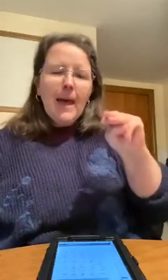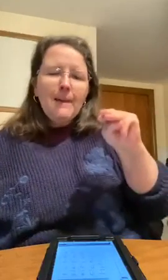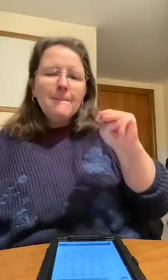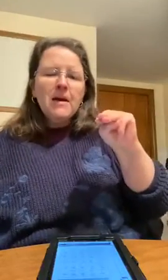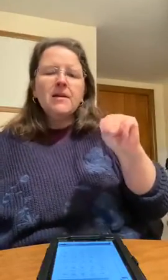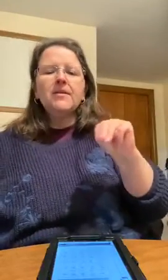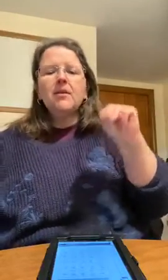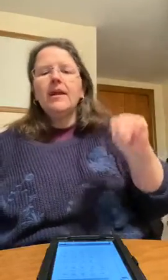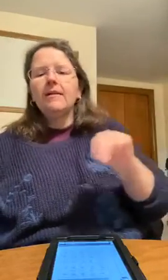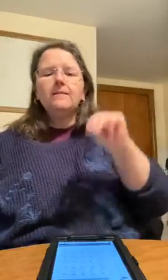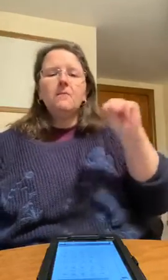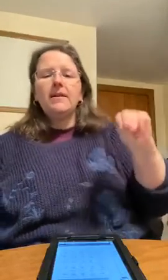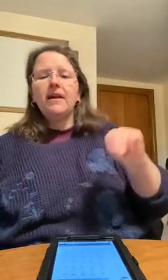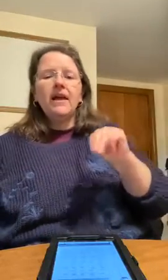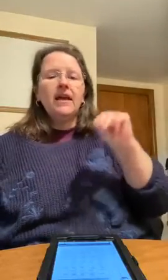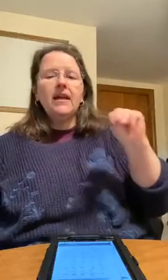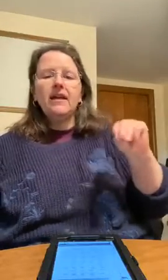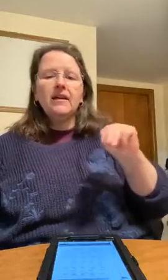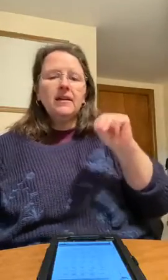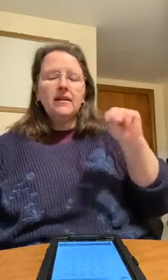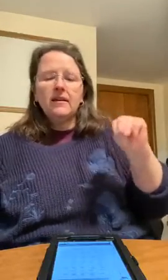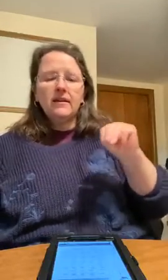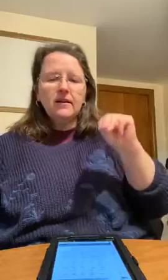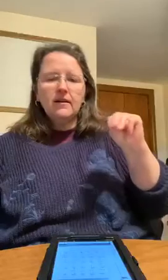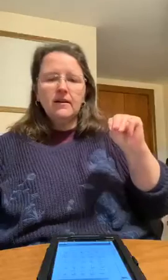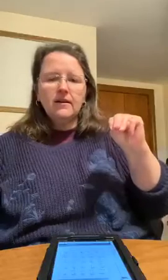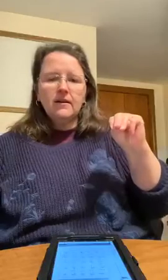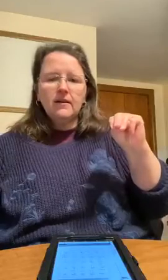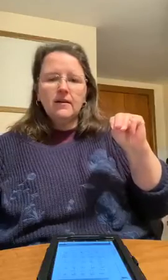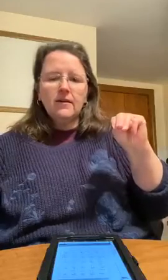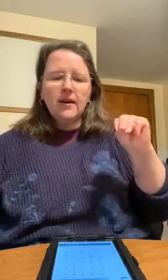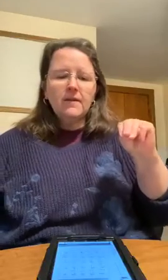M, so like for Monday. Okay,